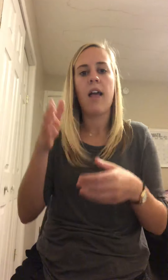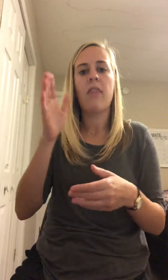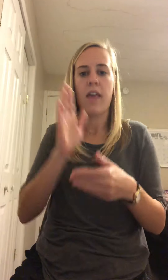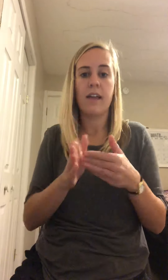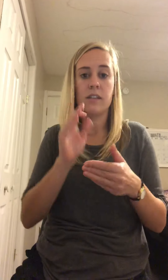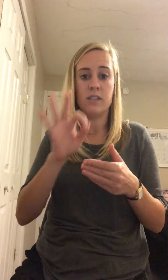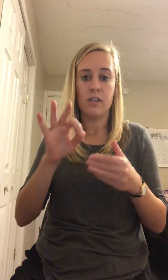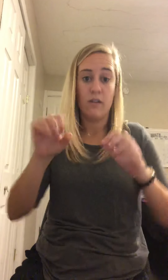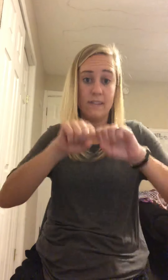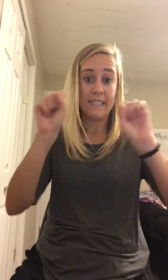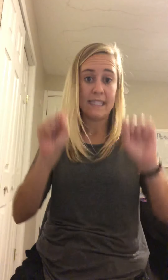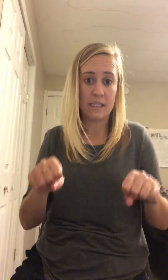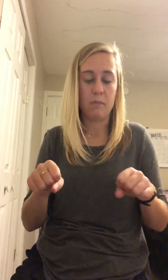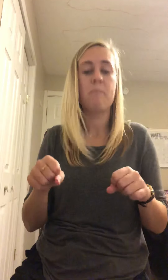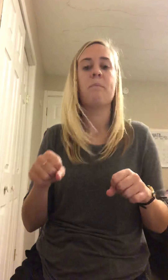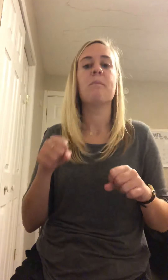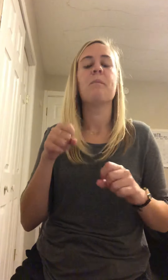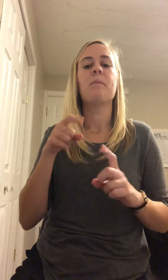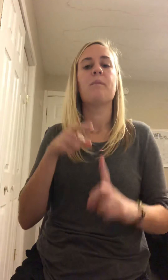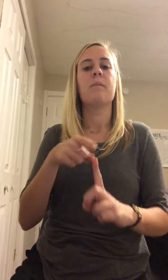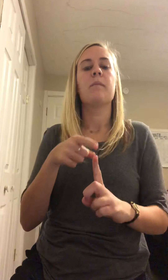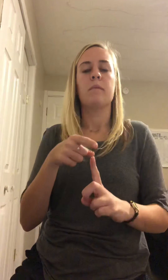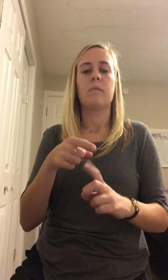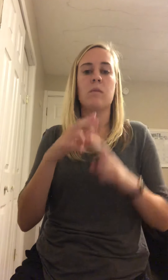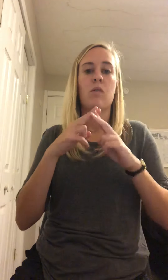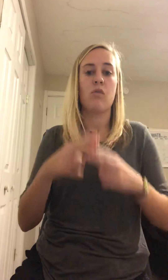collectively. Material will move out of the body through the